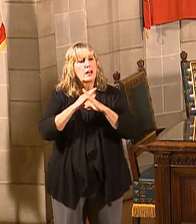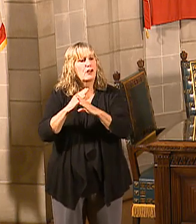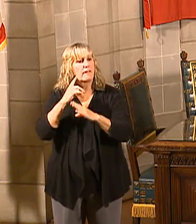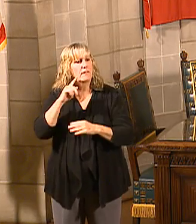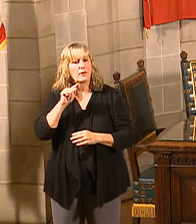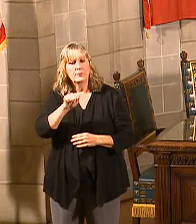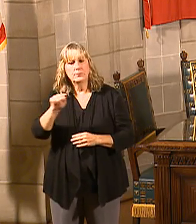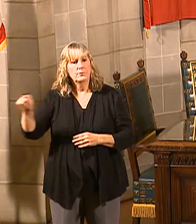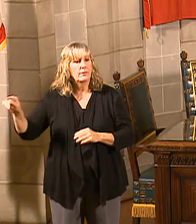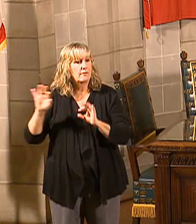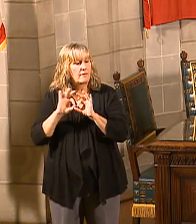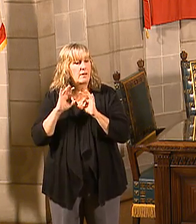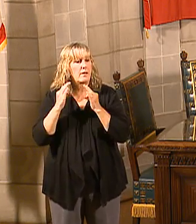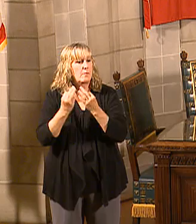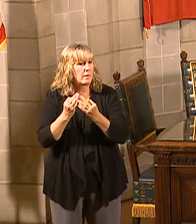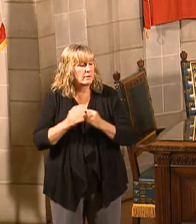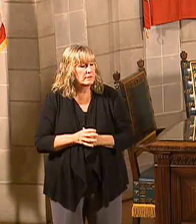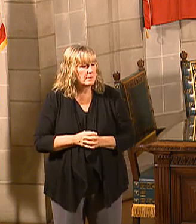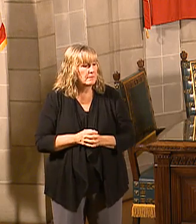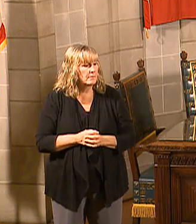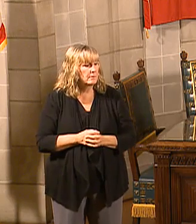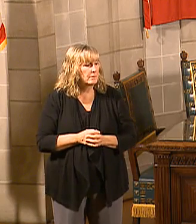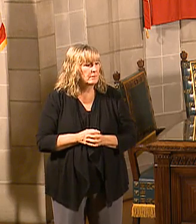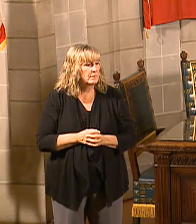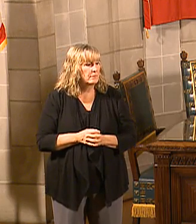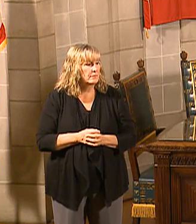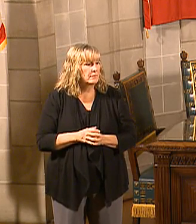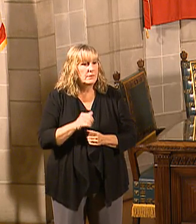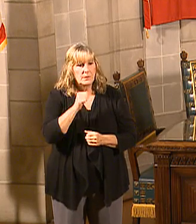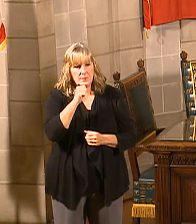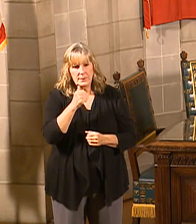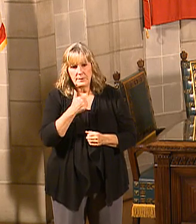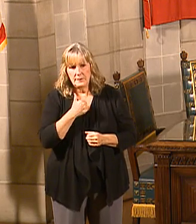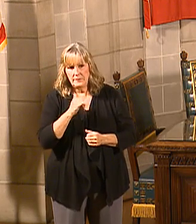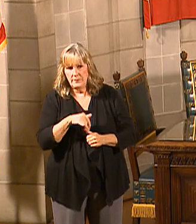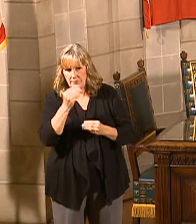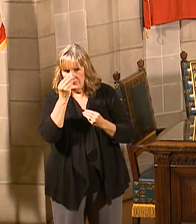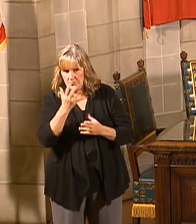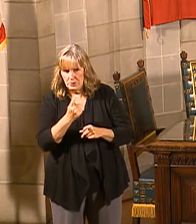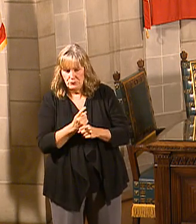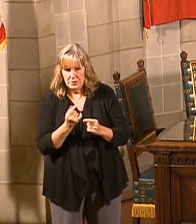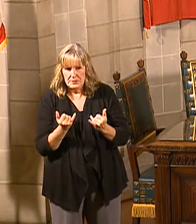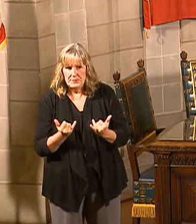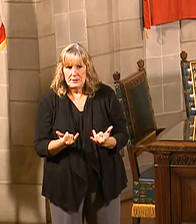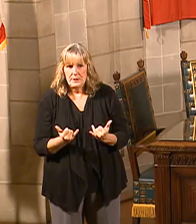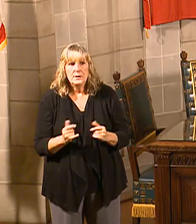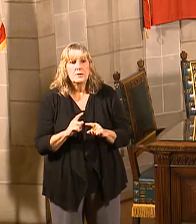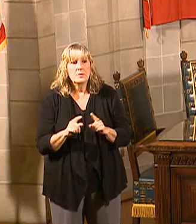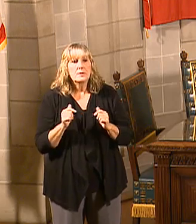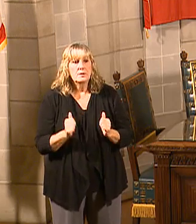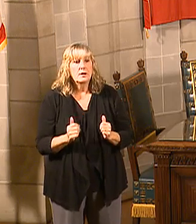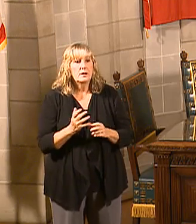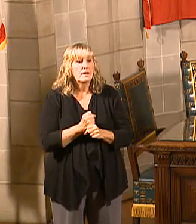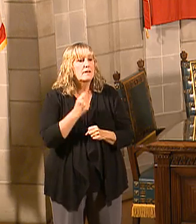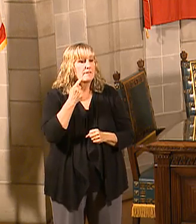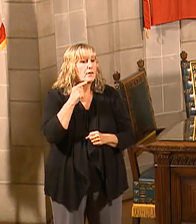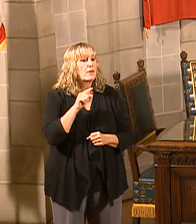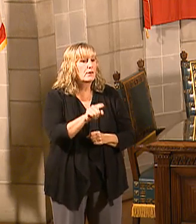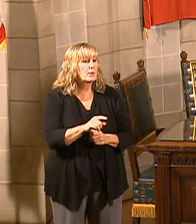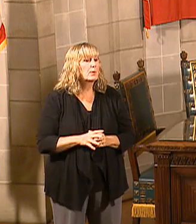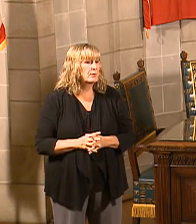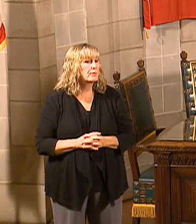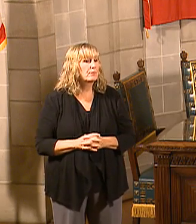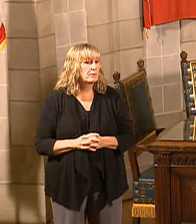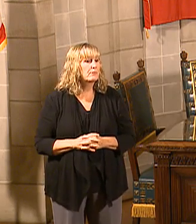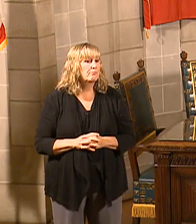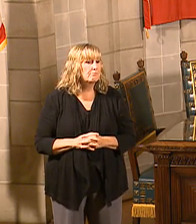each of our families. I really don't have that information at this time, but we could get that for you, Martha. Yeah, we